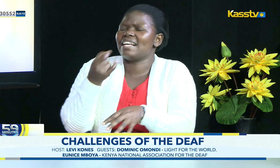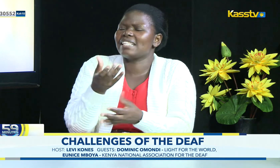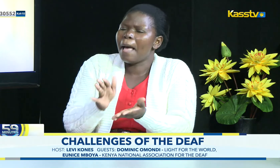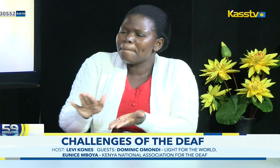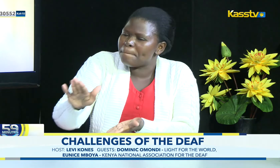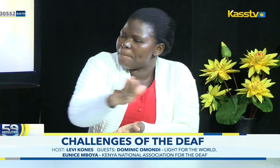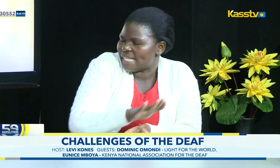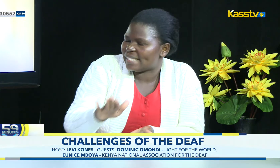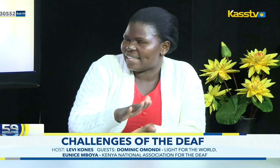feel that